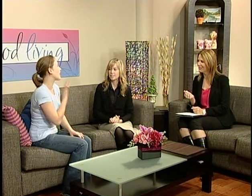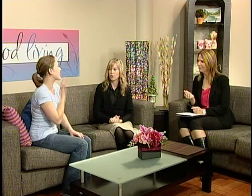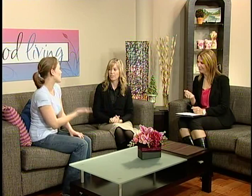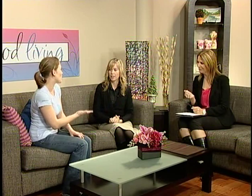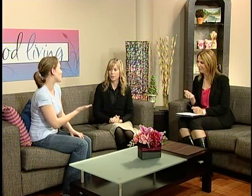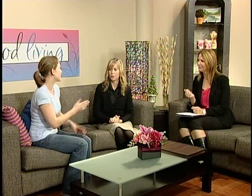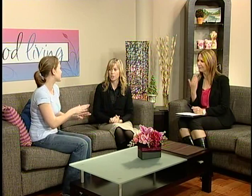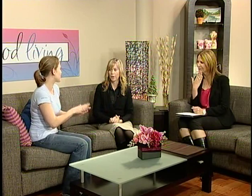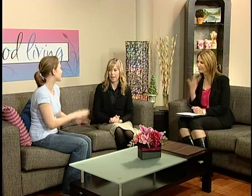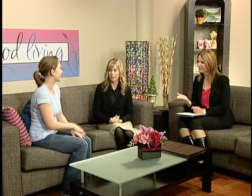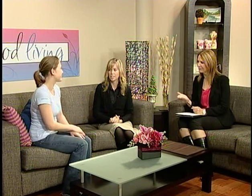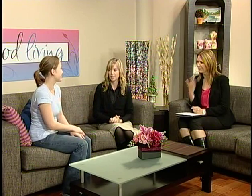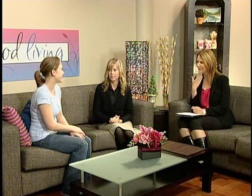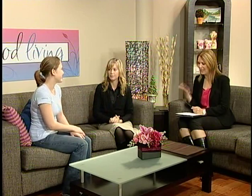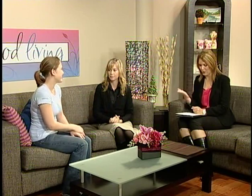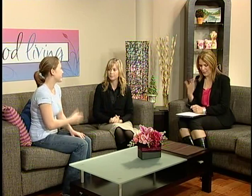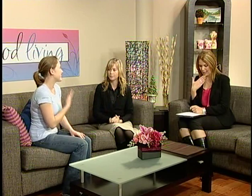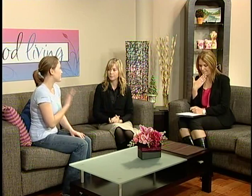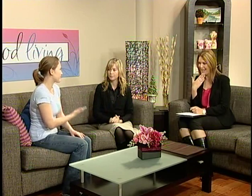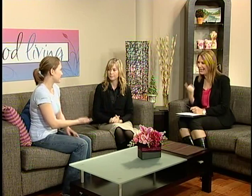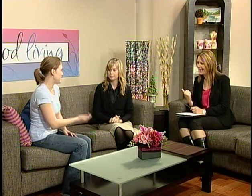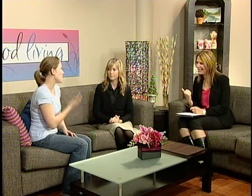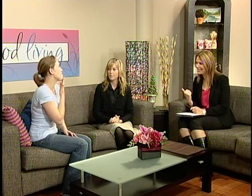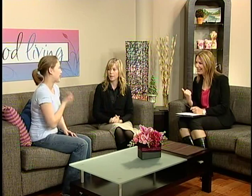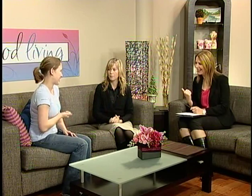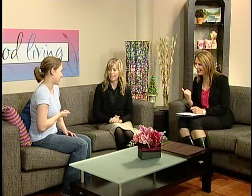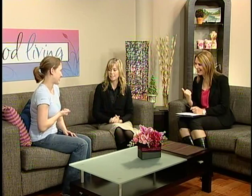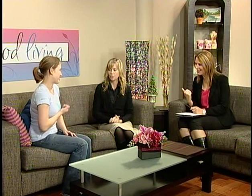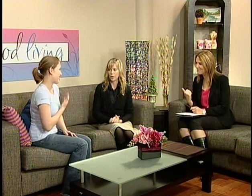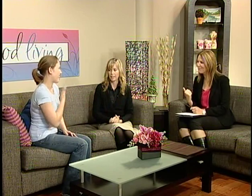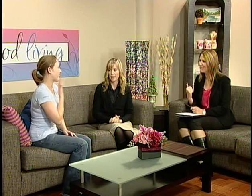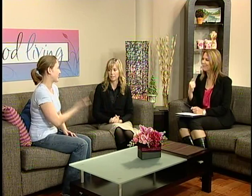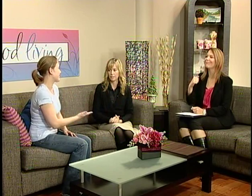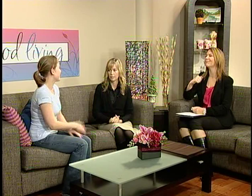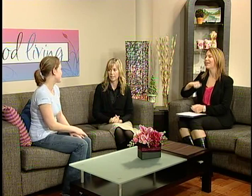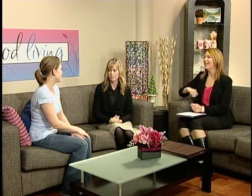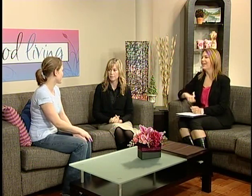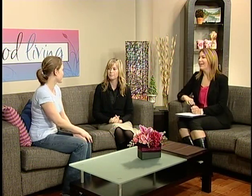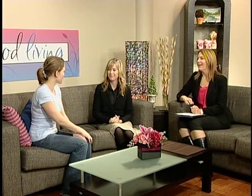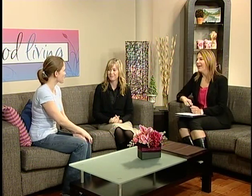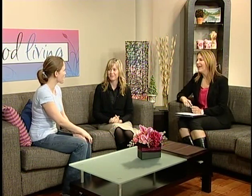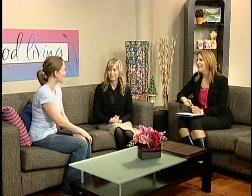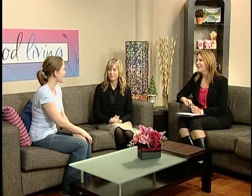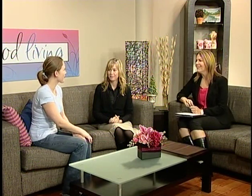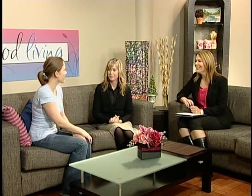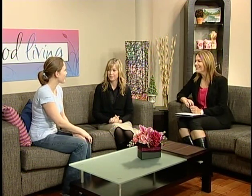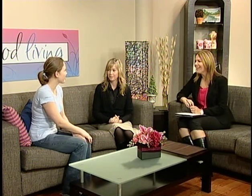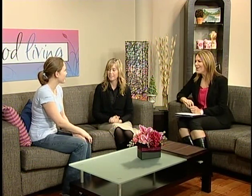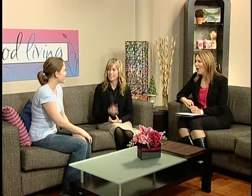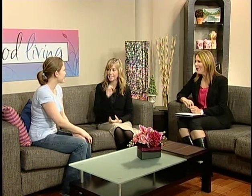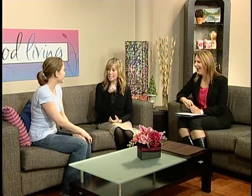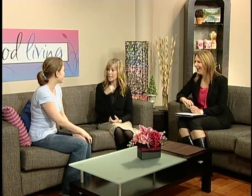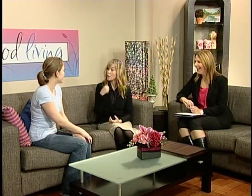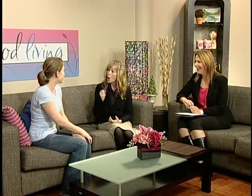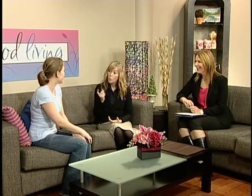Yes, so thank you is going out, yeah. Thank you and please. And please is going down. Yes. And yes and